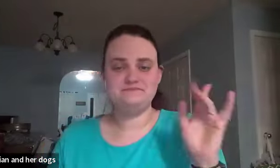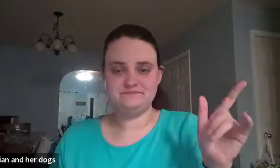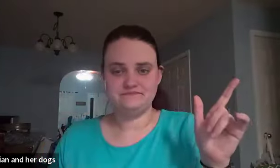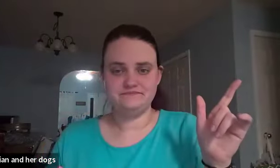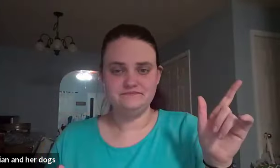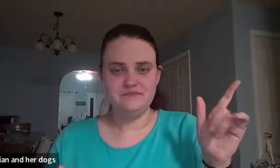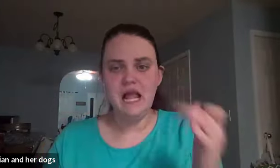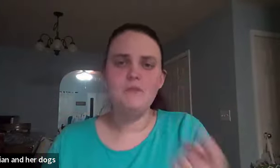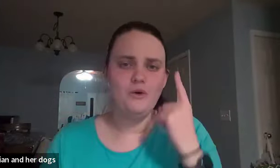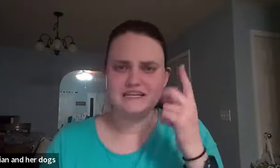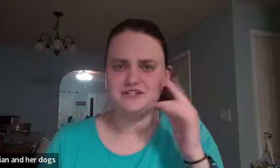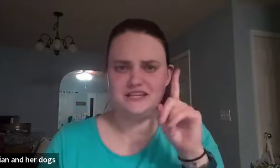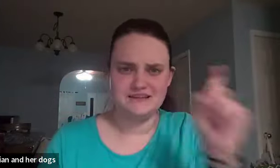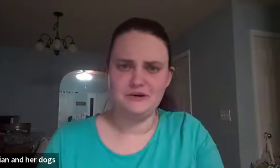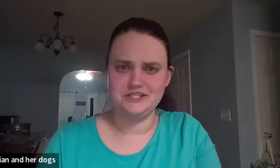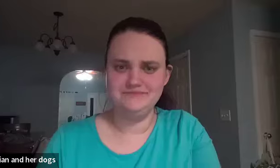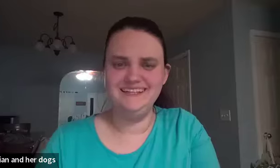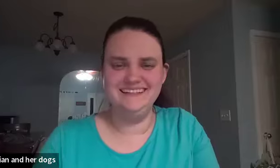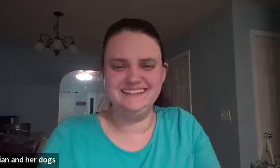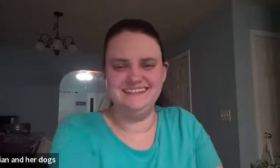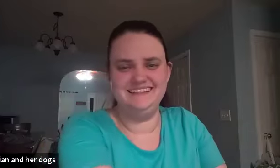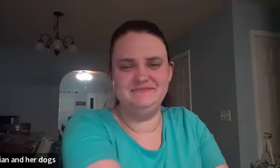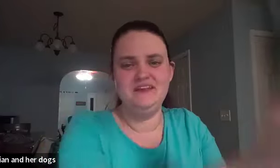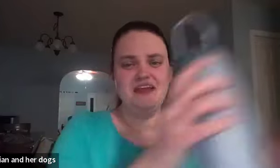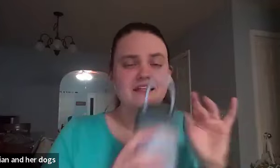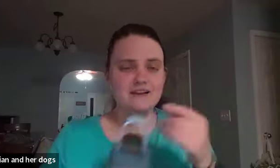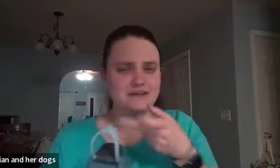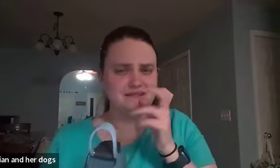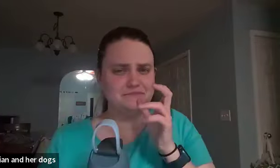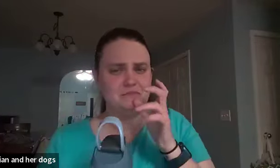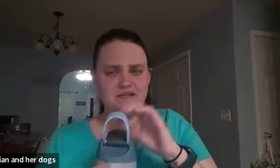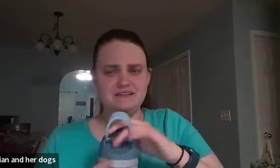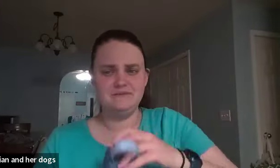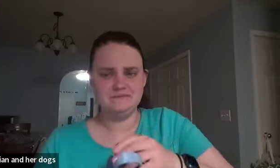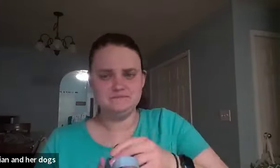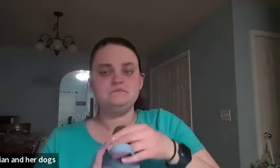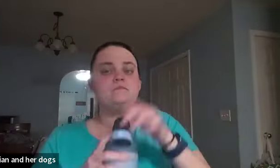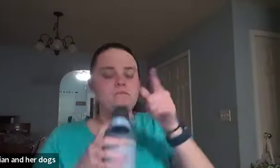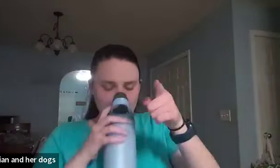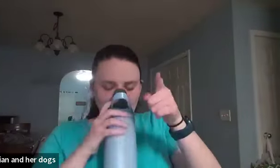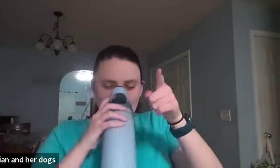I'm gonna hold because I know she's asking a question. And I'll give me a moment to.